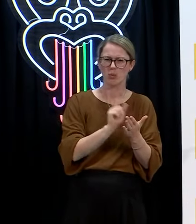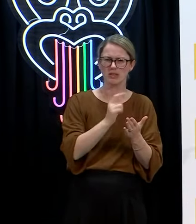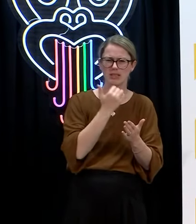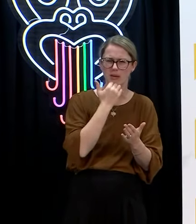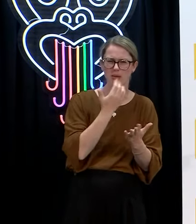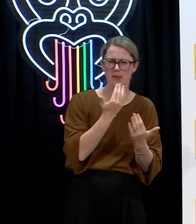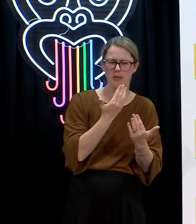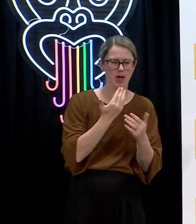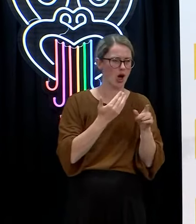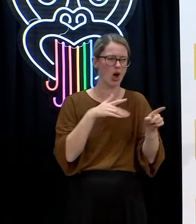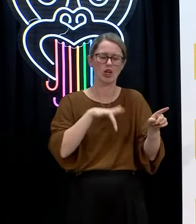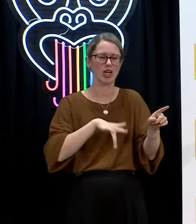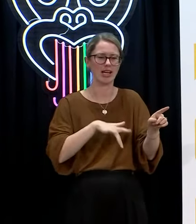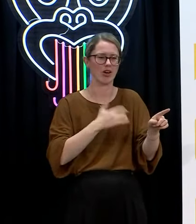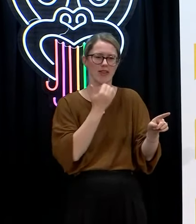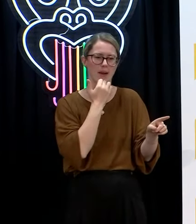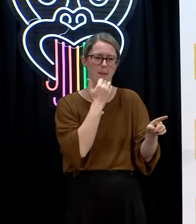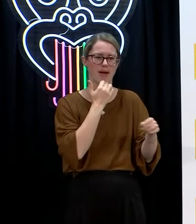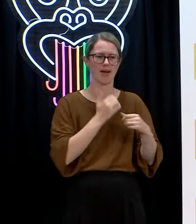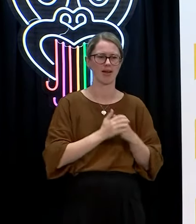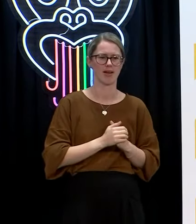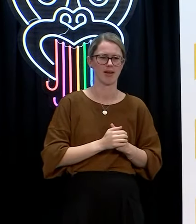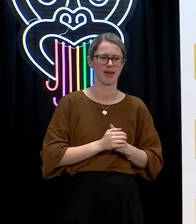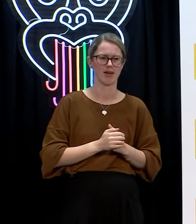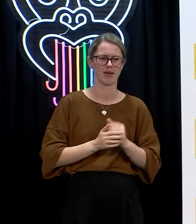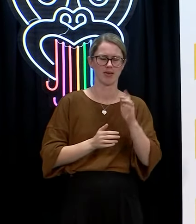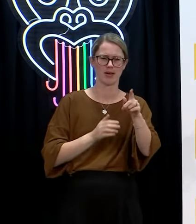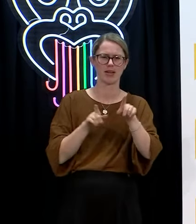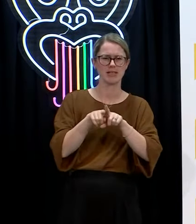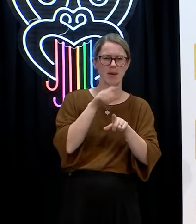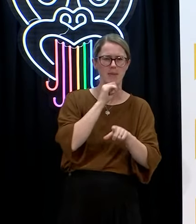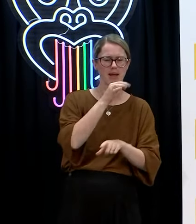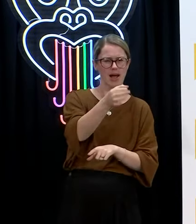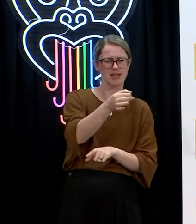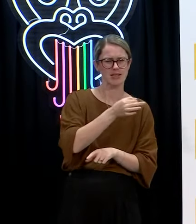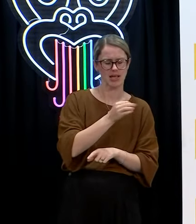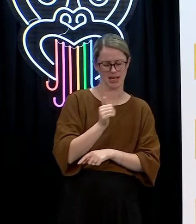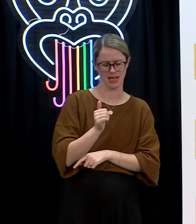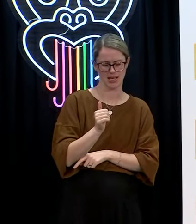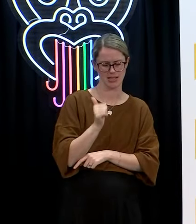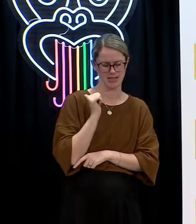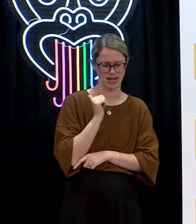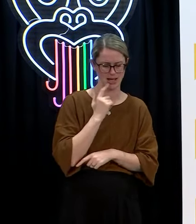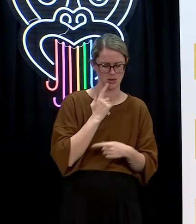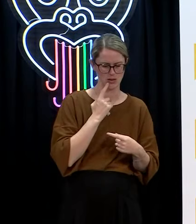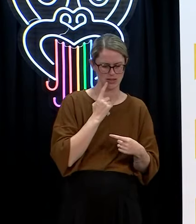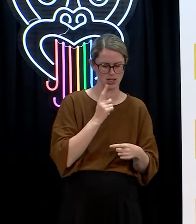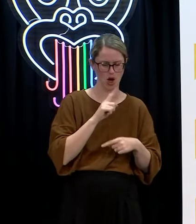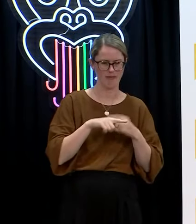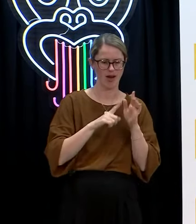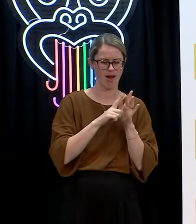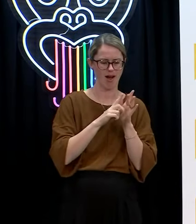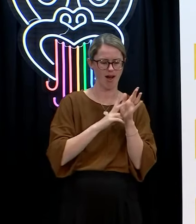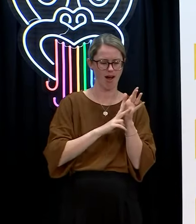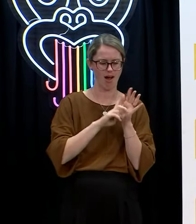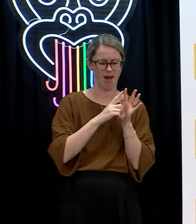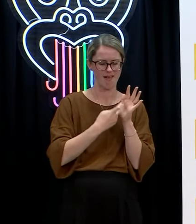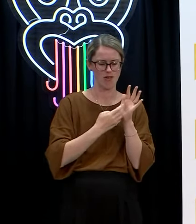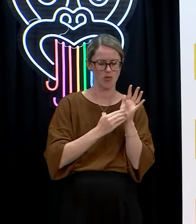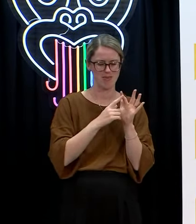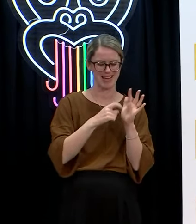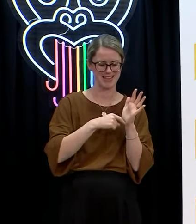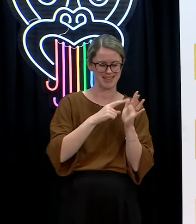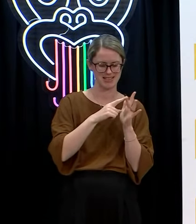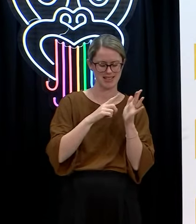back to you on that. I don't have that figure in front of me. And then in terms of that, yesterday you had to comment on ivermectin. Today you had to speak about the